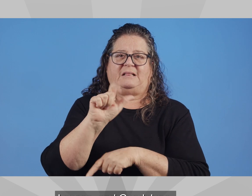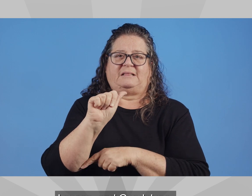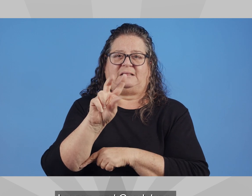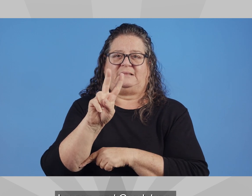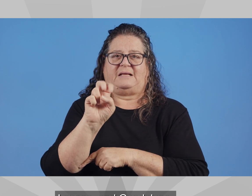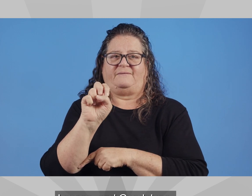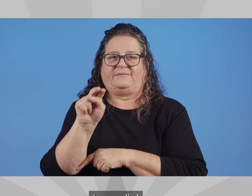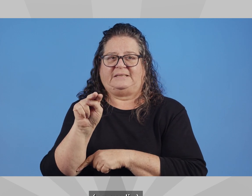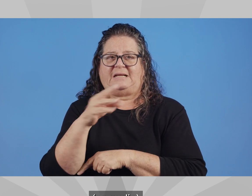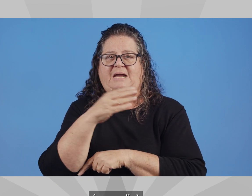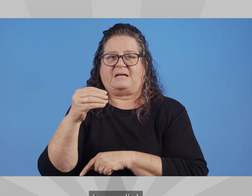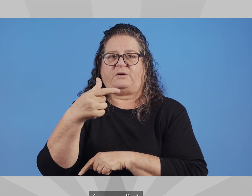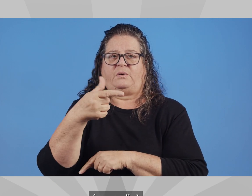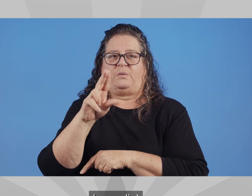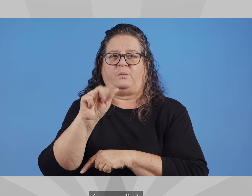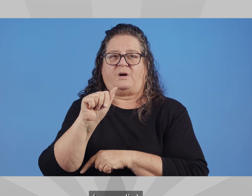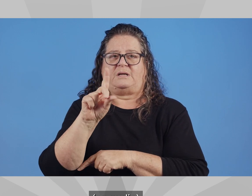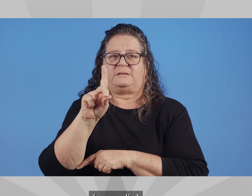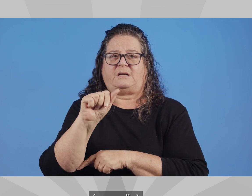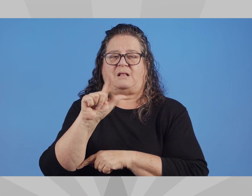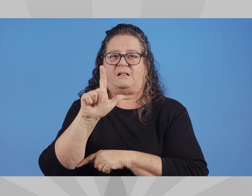and Guadalupe.